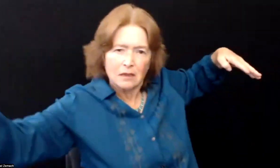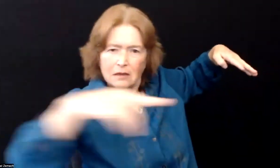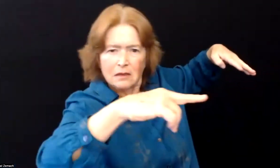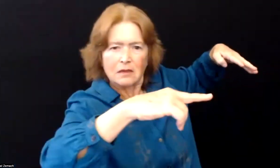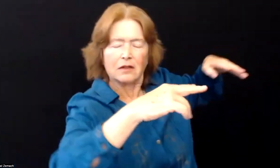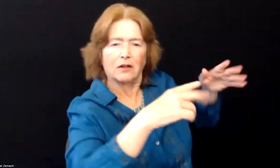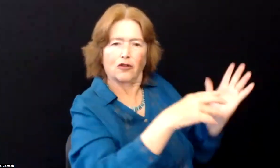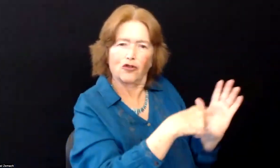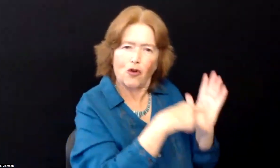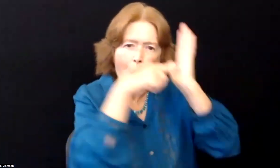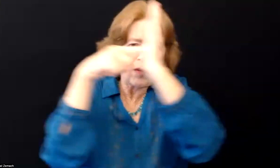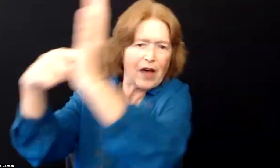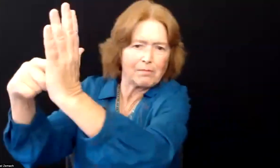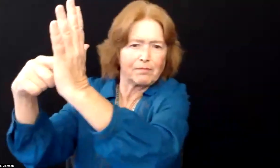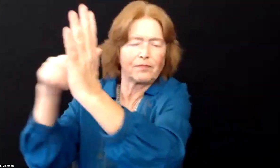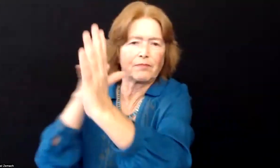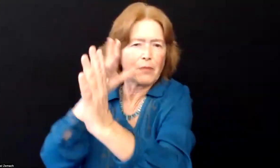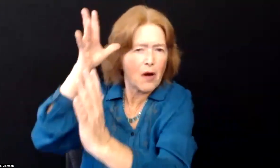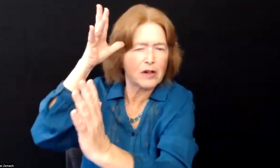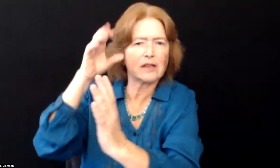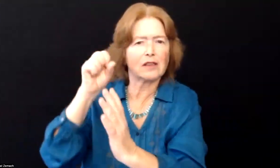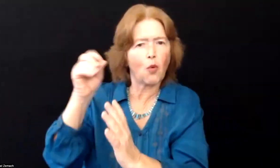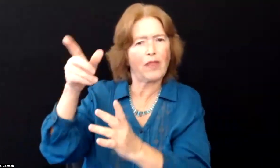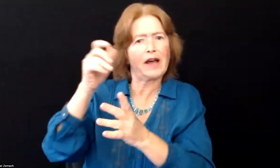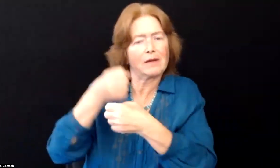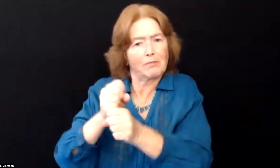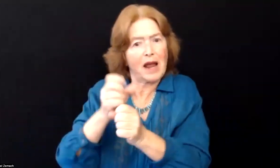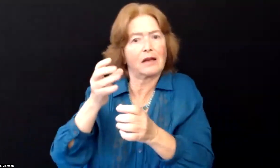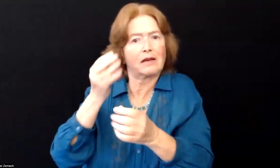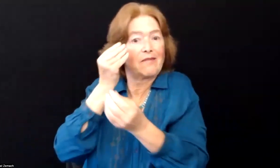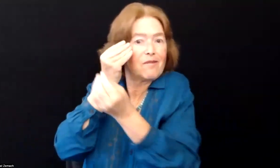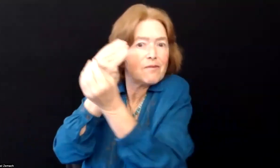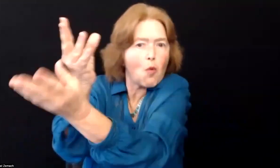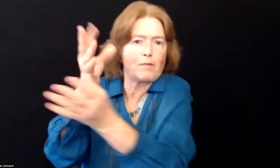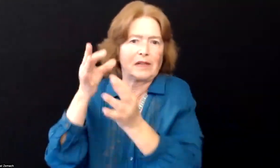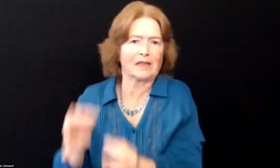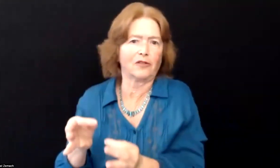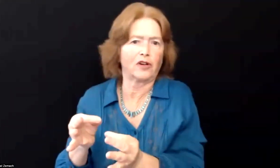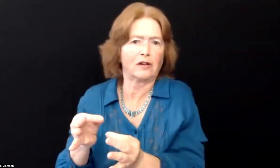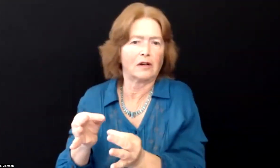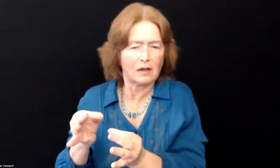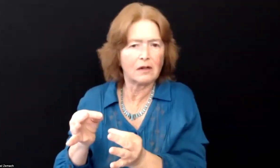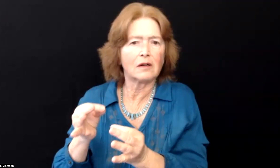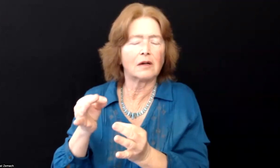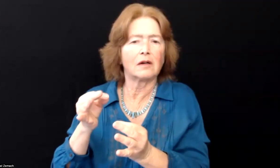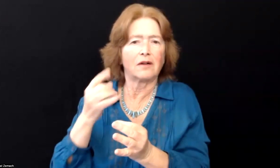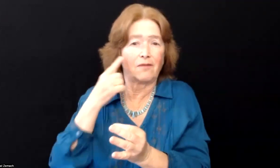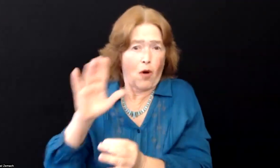kind of open the curtain and let parents see what's going on so they can make an informed decision for